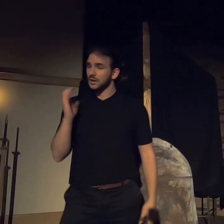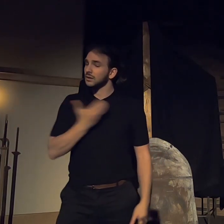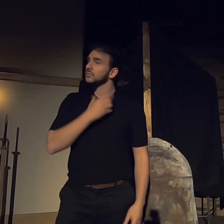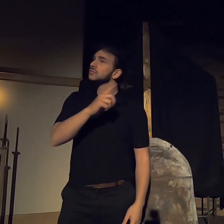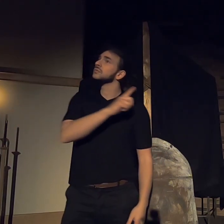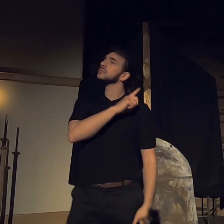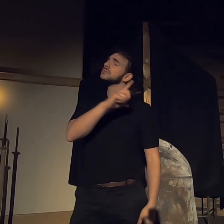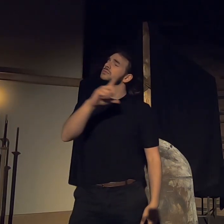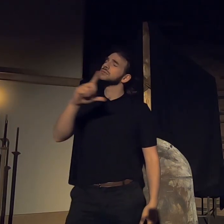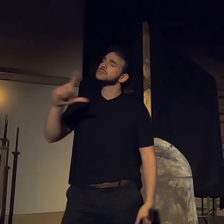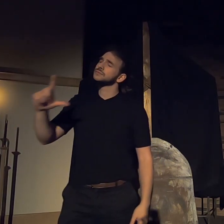our Lord.